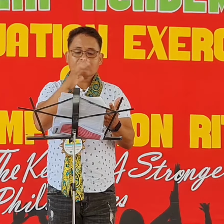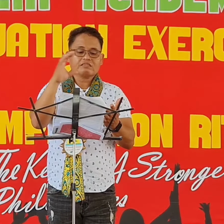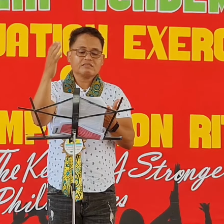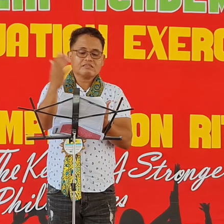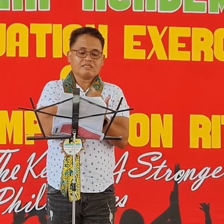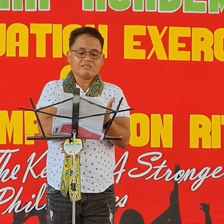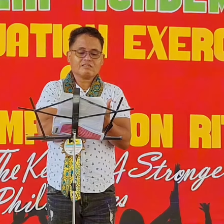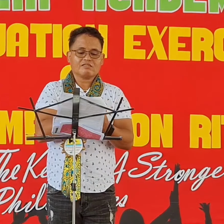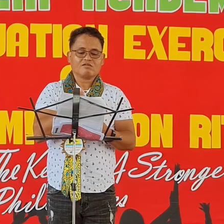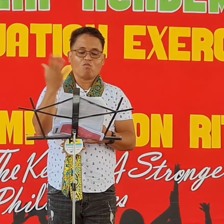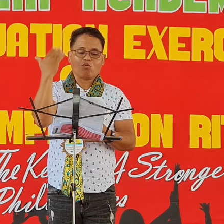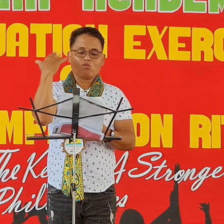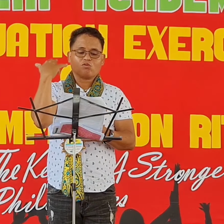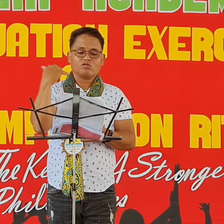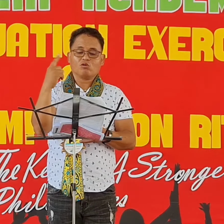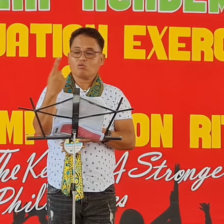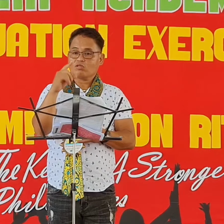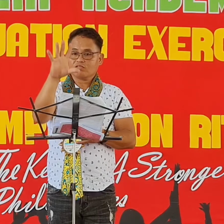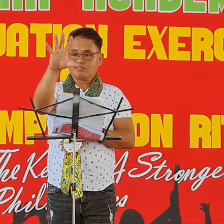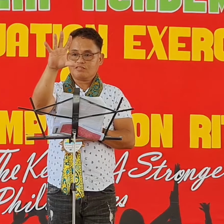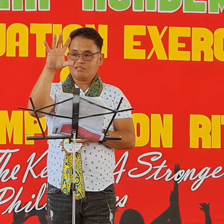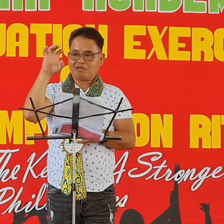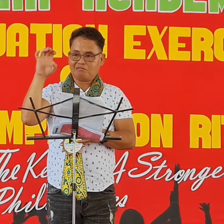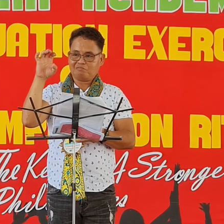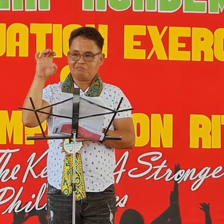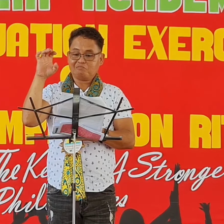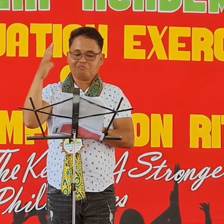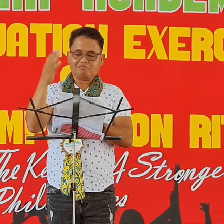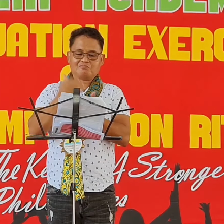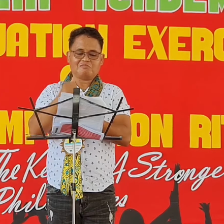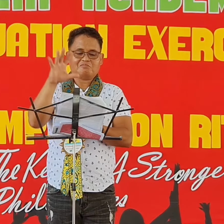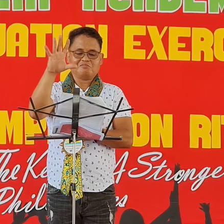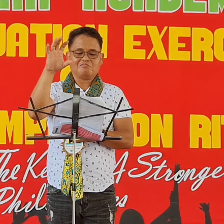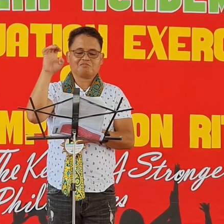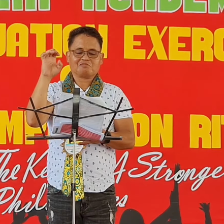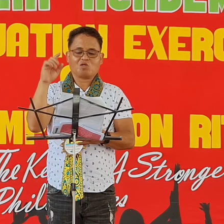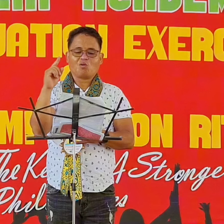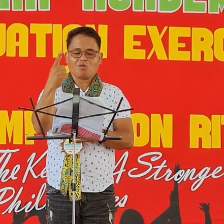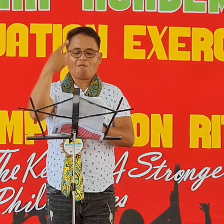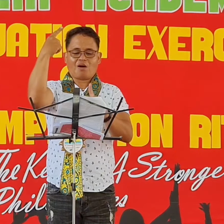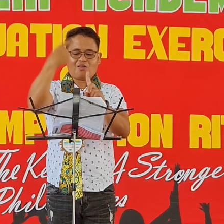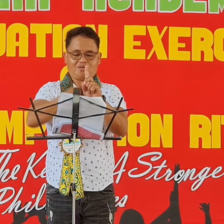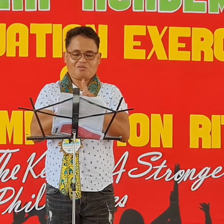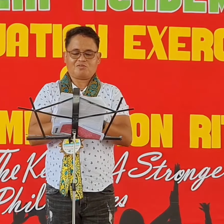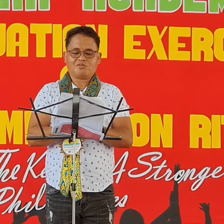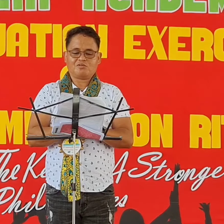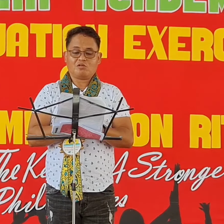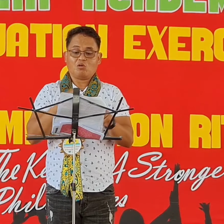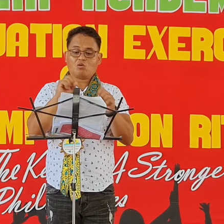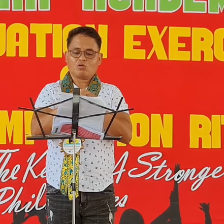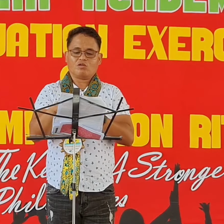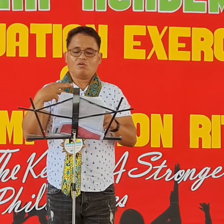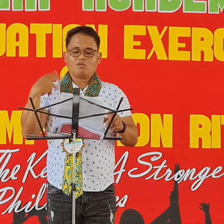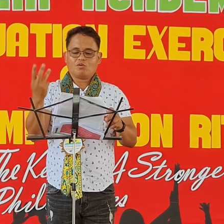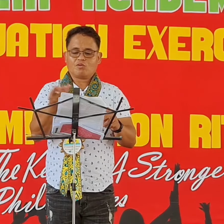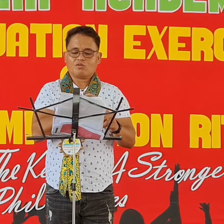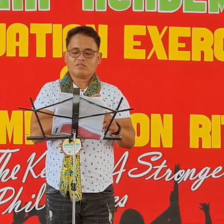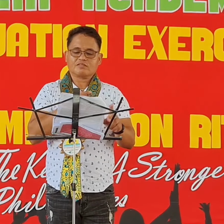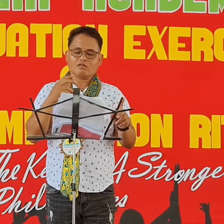My mother's salary before. Was only 500 pesos per month. So we